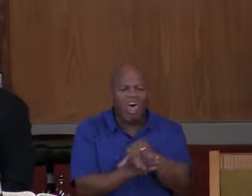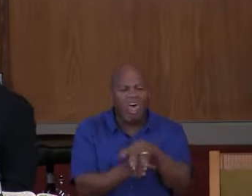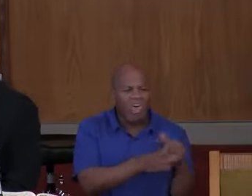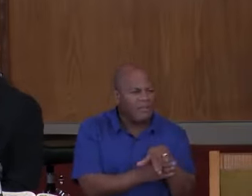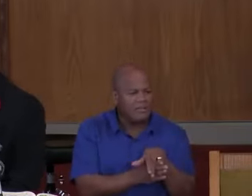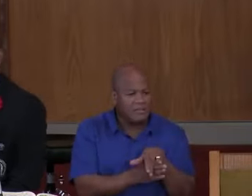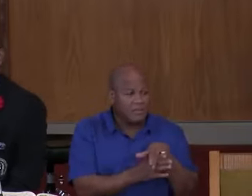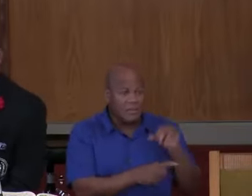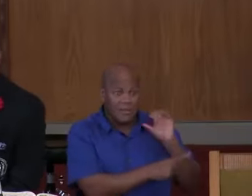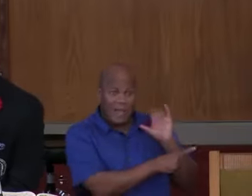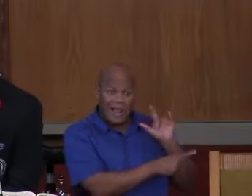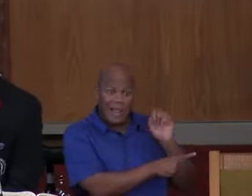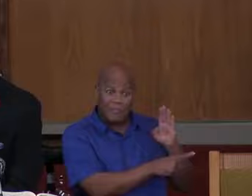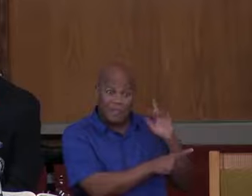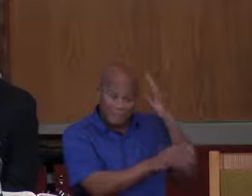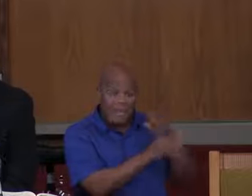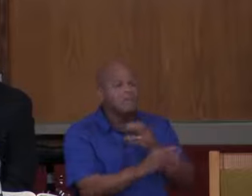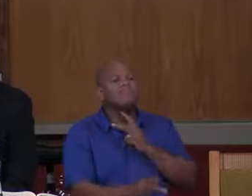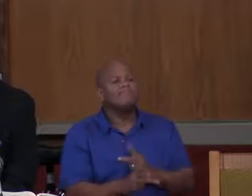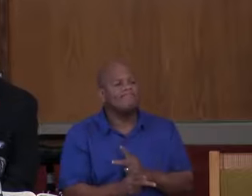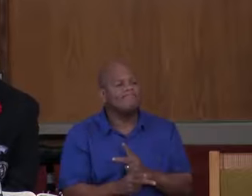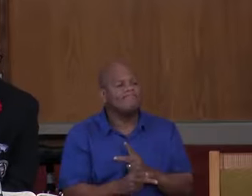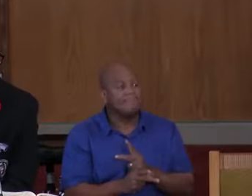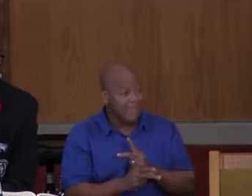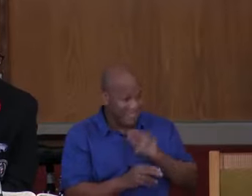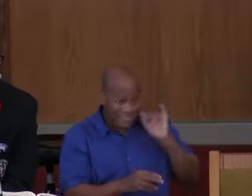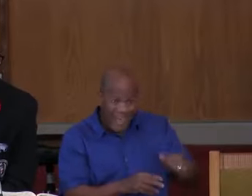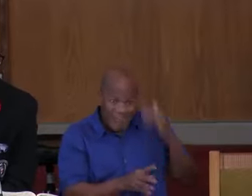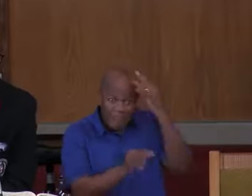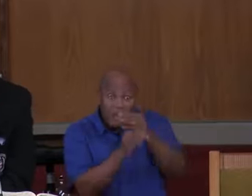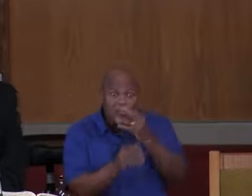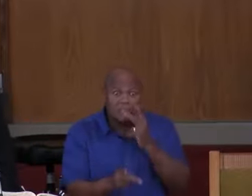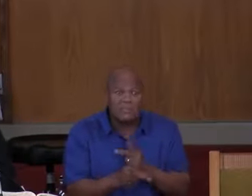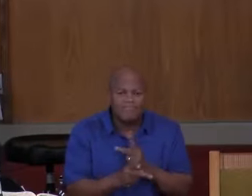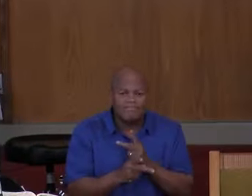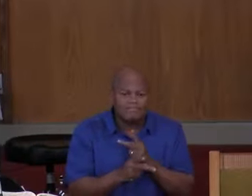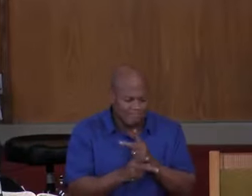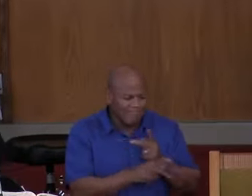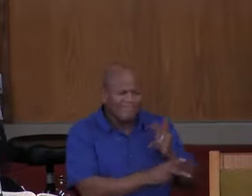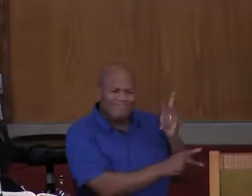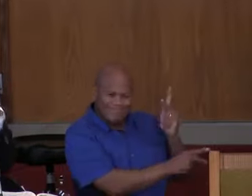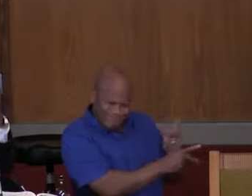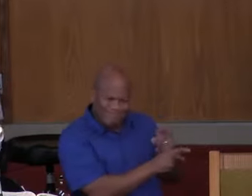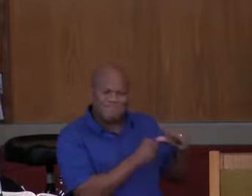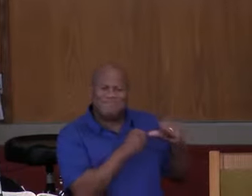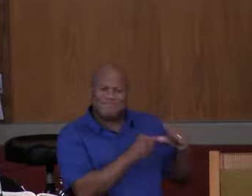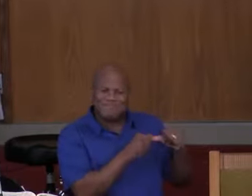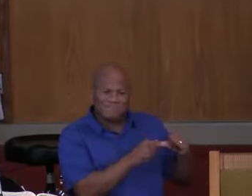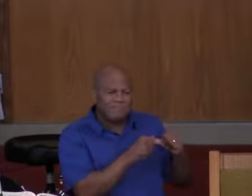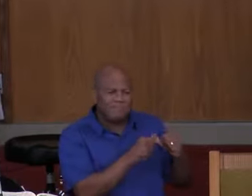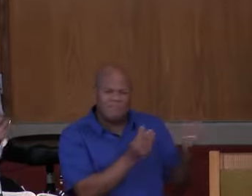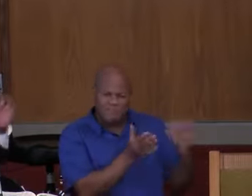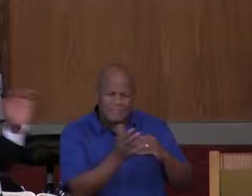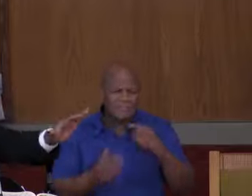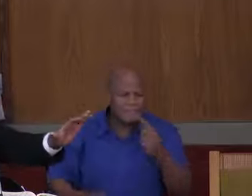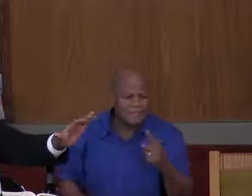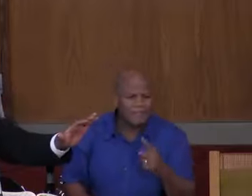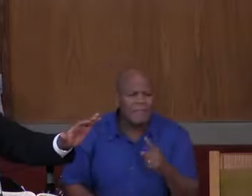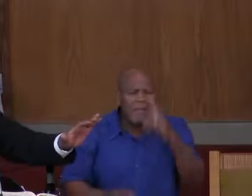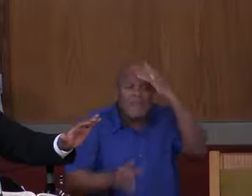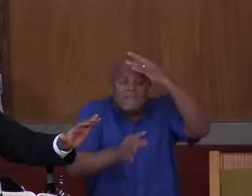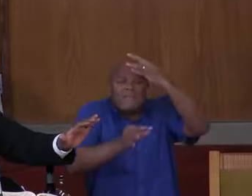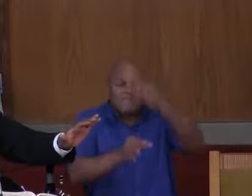flaky. He kept the faith, and watch this, and the faith he kept kept him. I'm going to say it again.